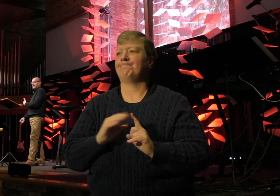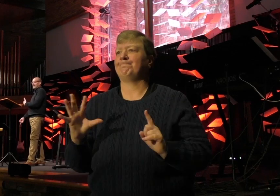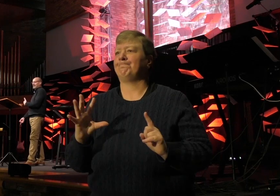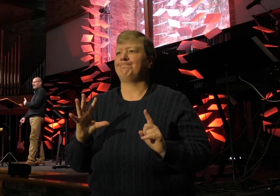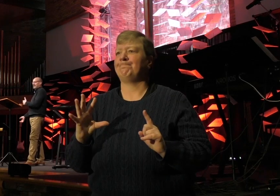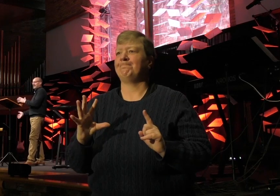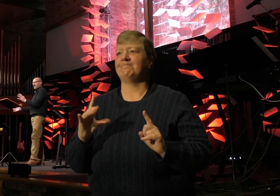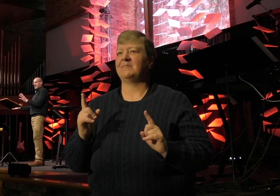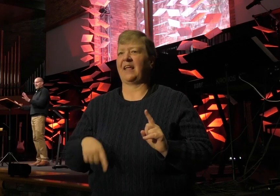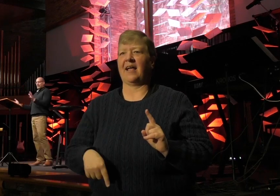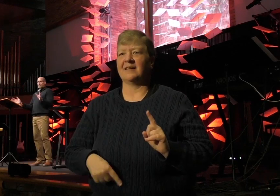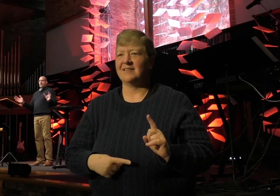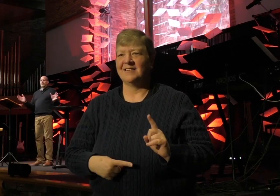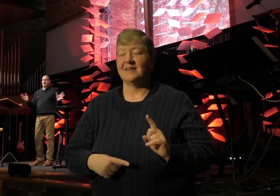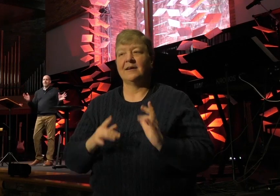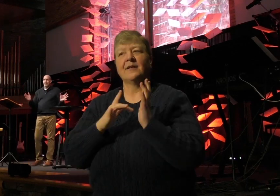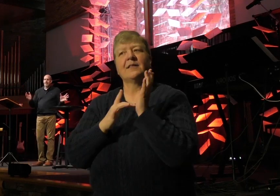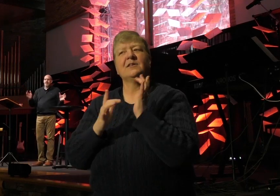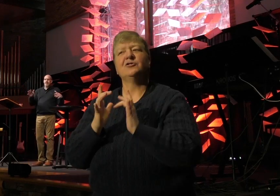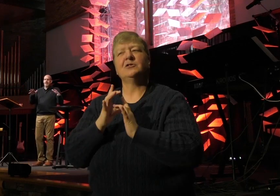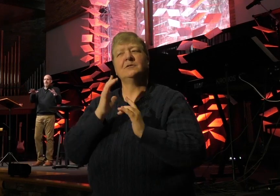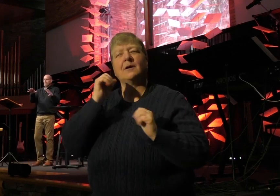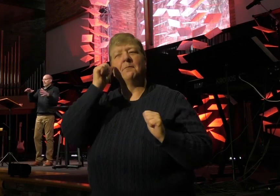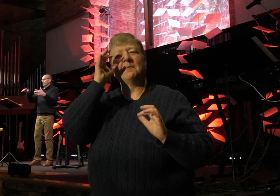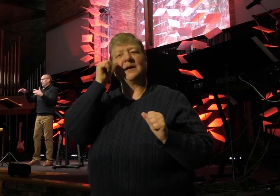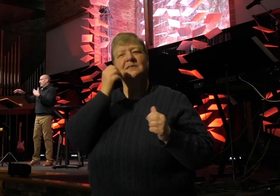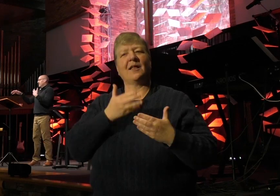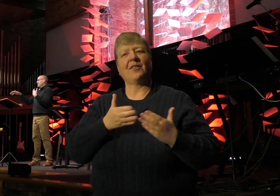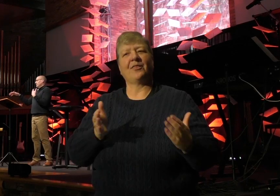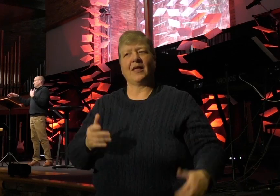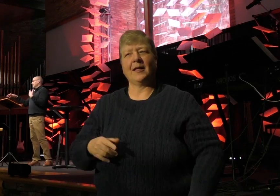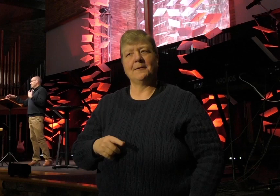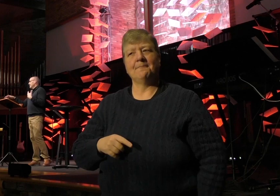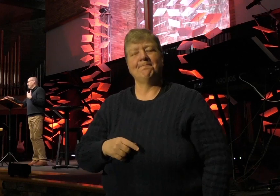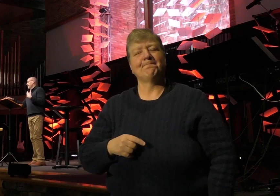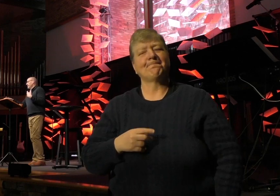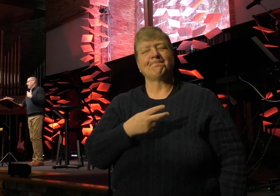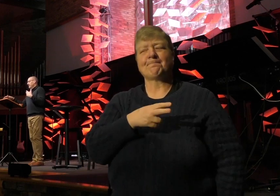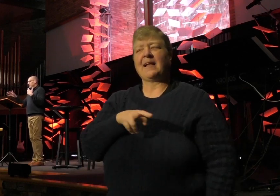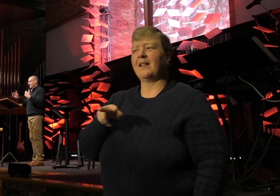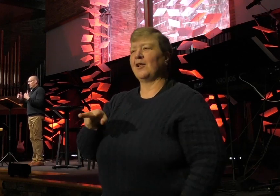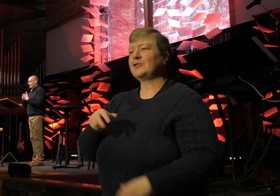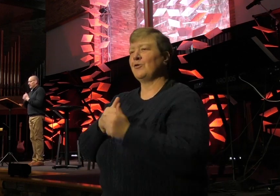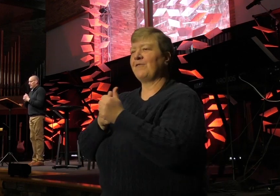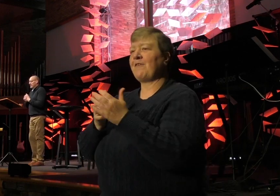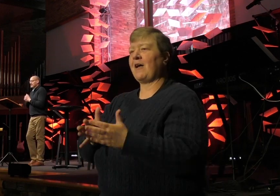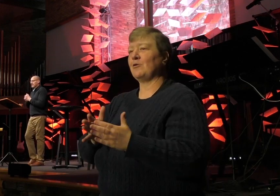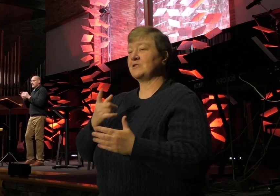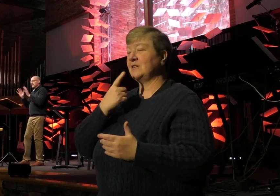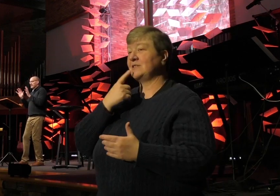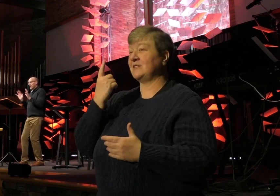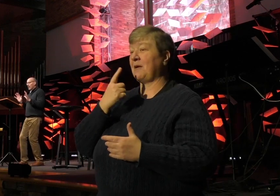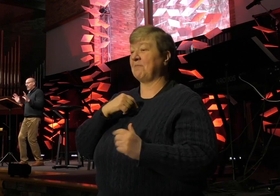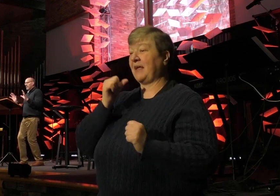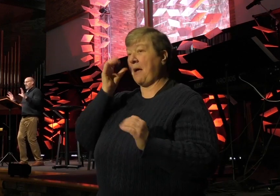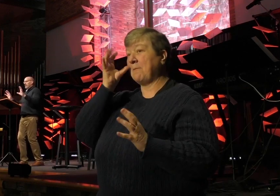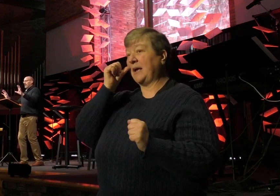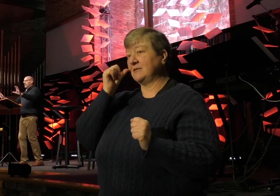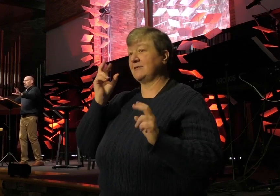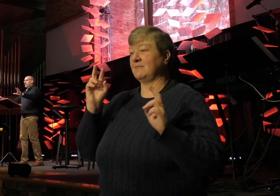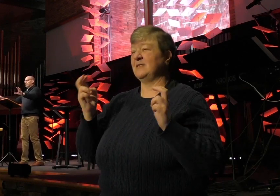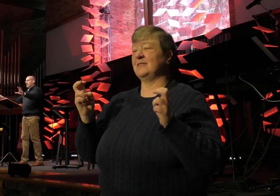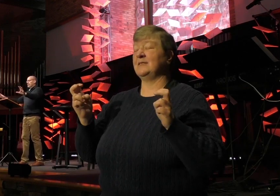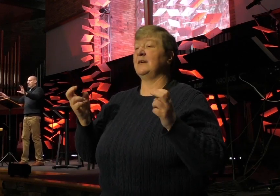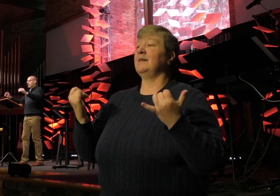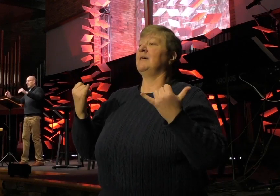thing. He did a little shift and he looked to his followers. And he said something amazing. He said, now